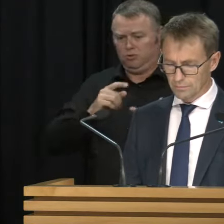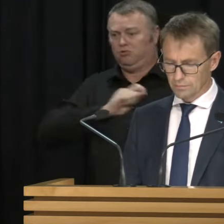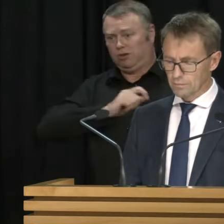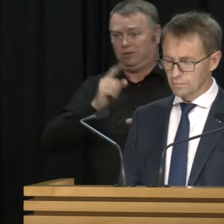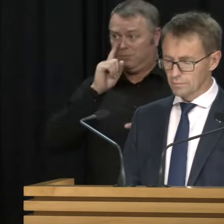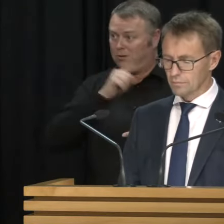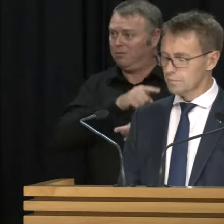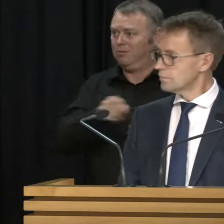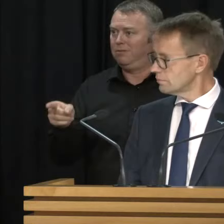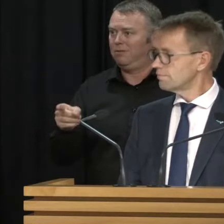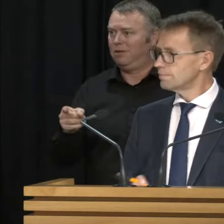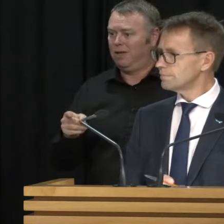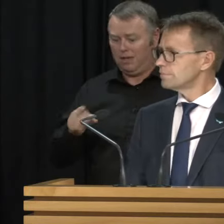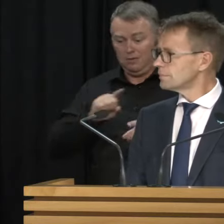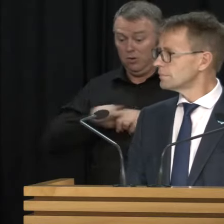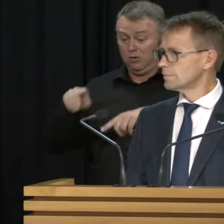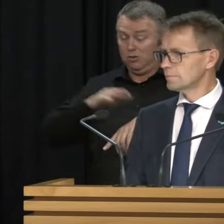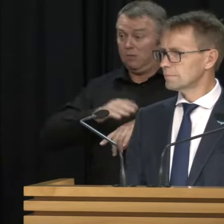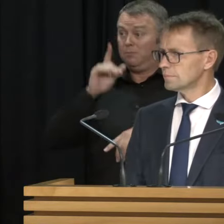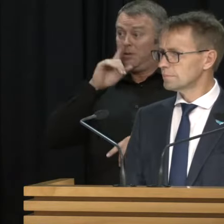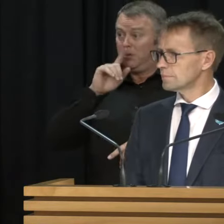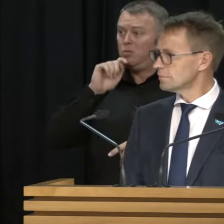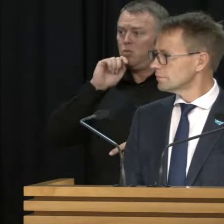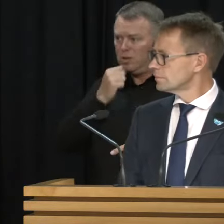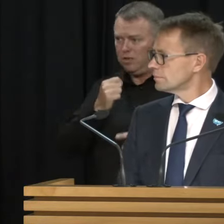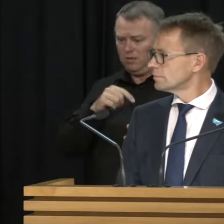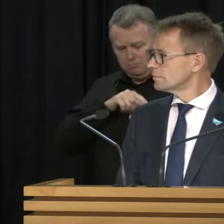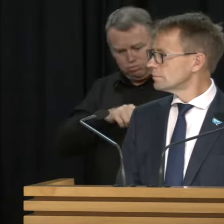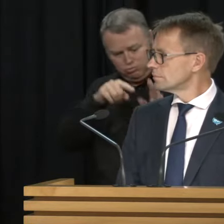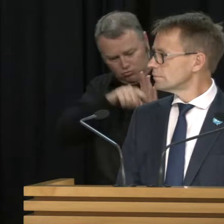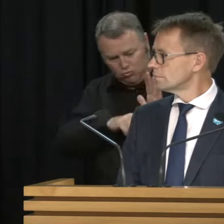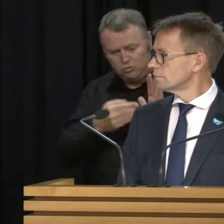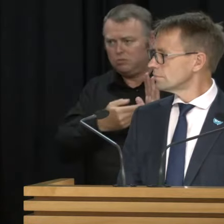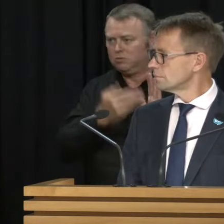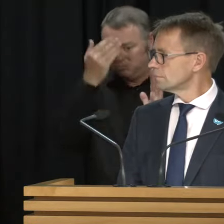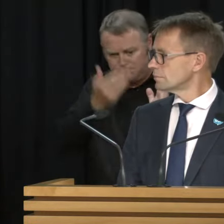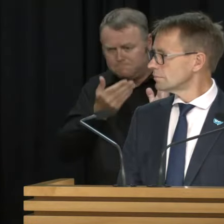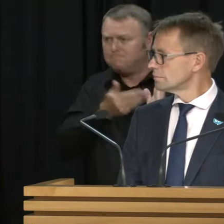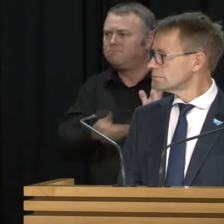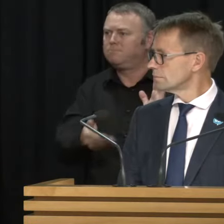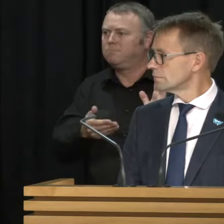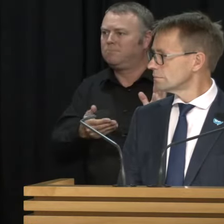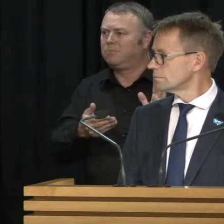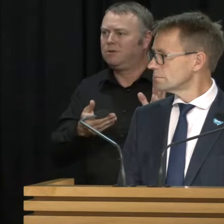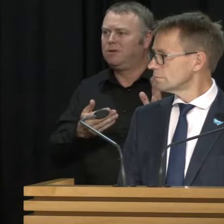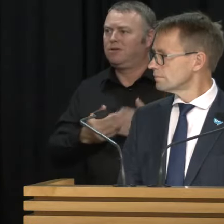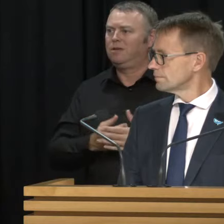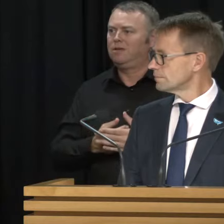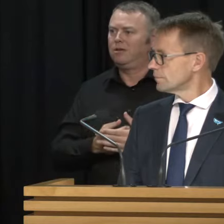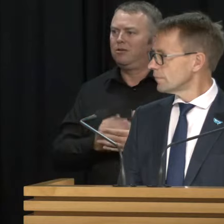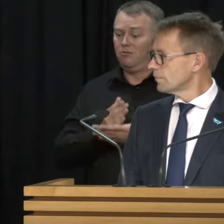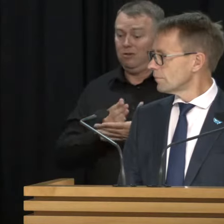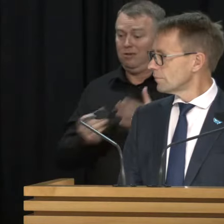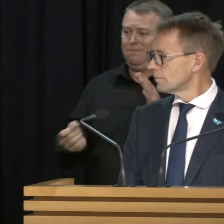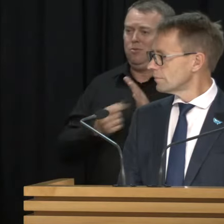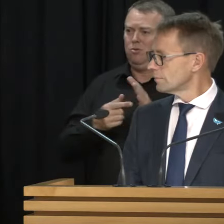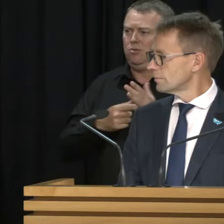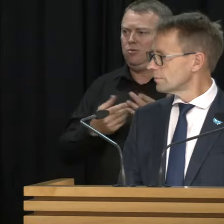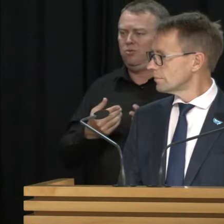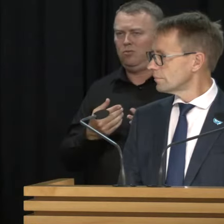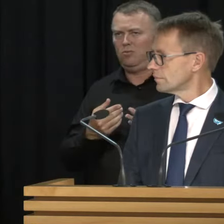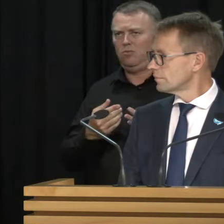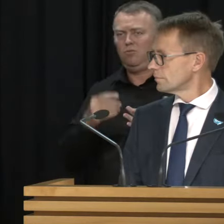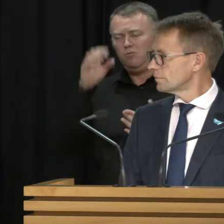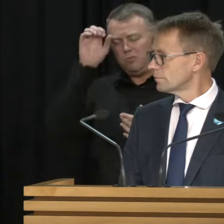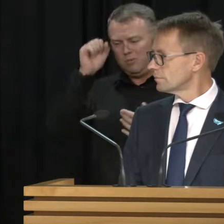is overwhelmingly people are trying to do the right thing, and they are doing what we're asking of them. I think it is important at this point. We